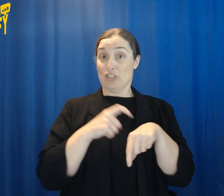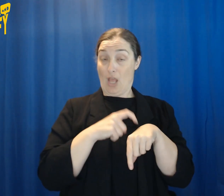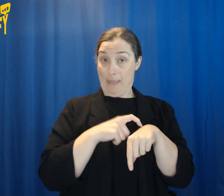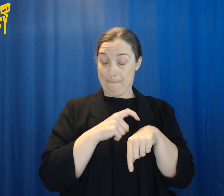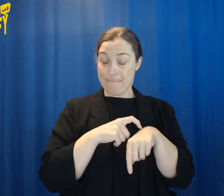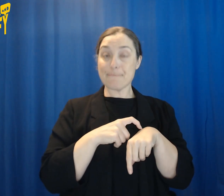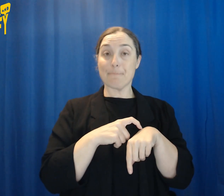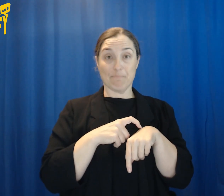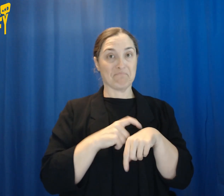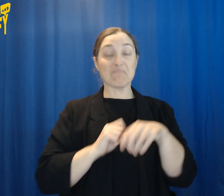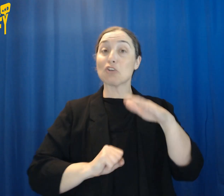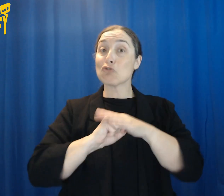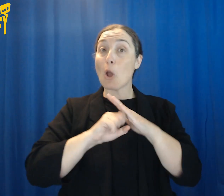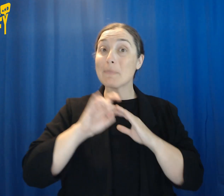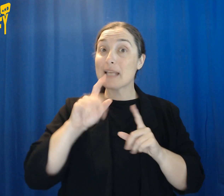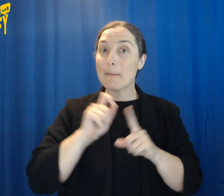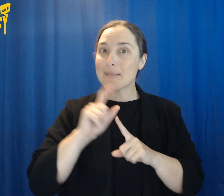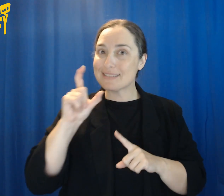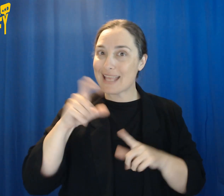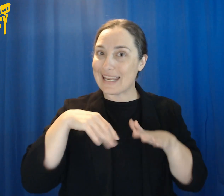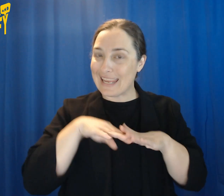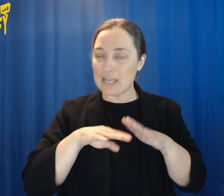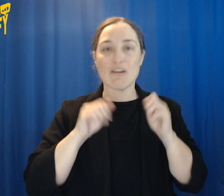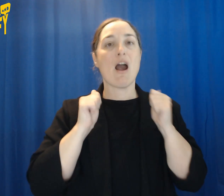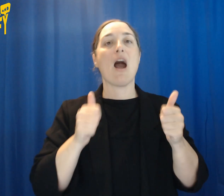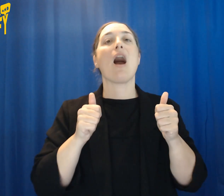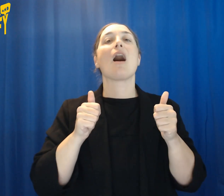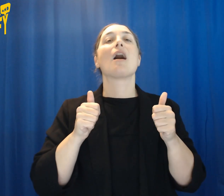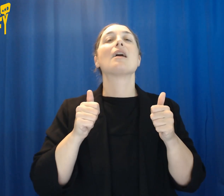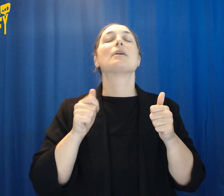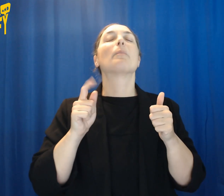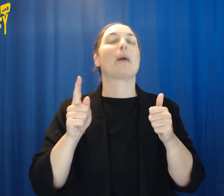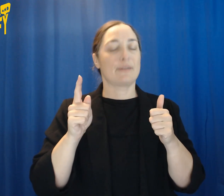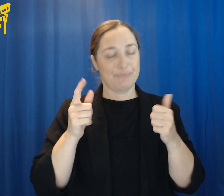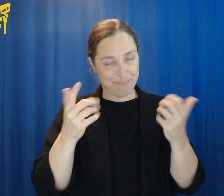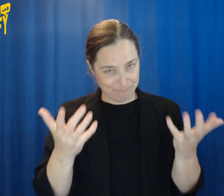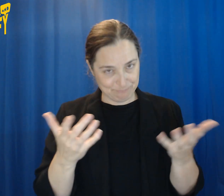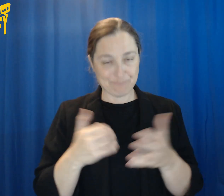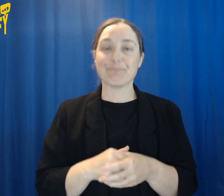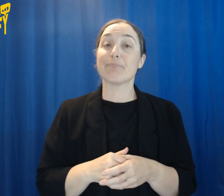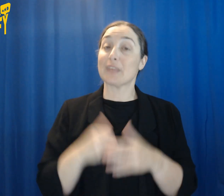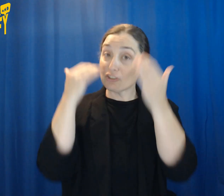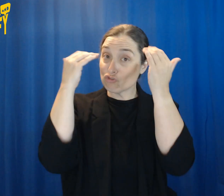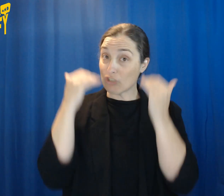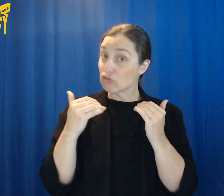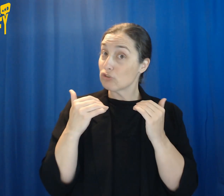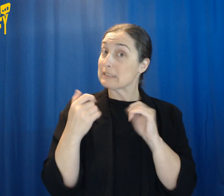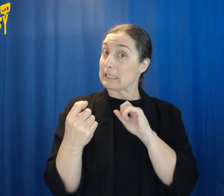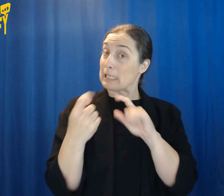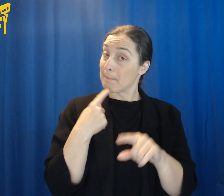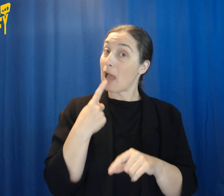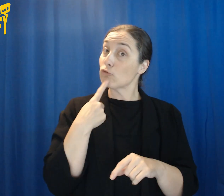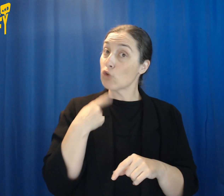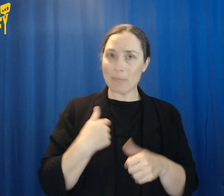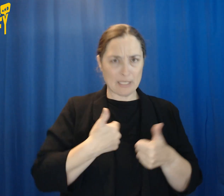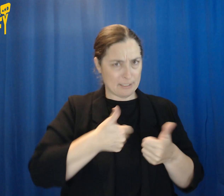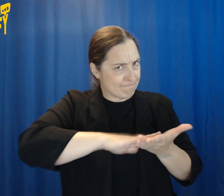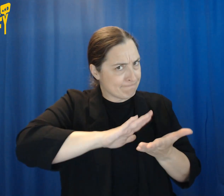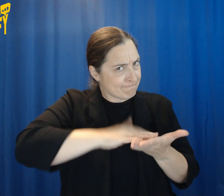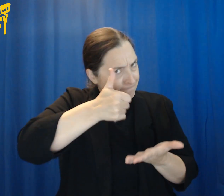top 10%, but no cigar, but I got a lovely email from the judges of that time telling me to keep writing, blah, blah, blah. Then the second